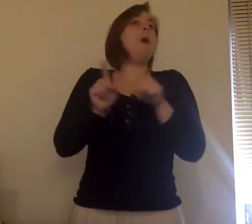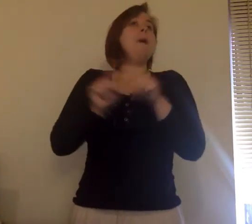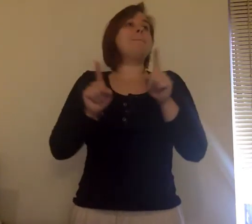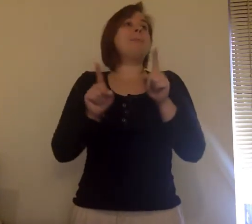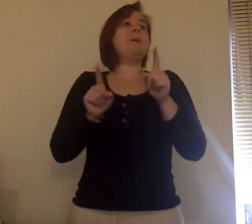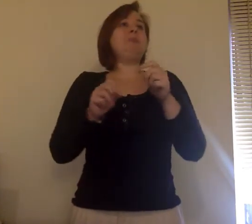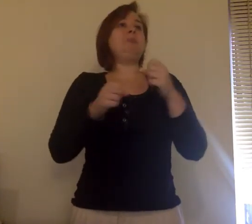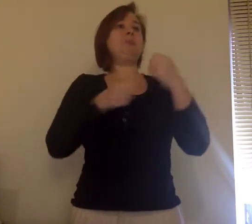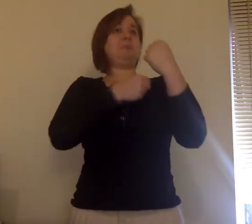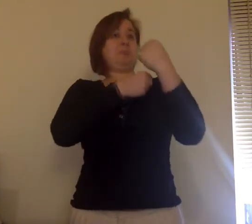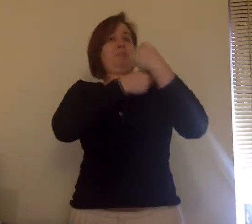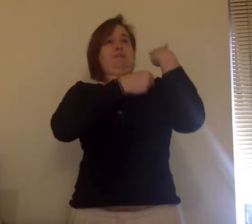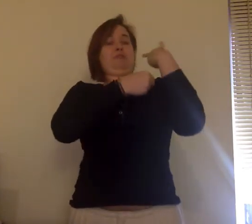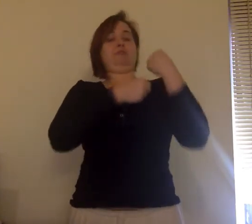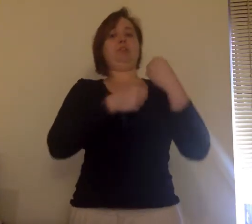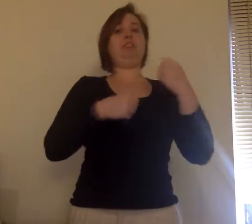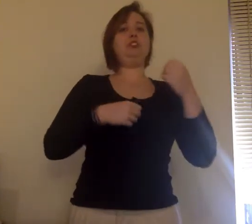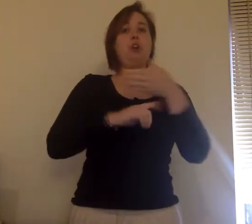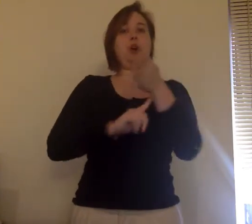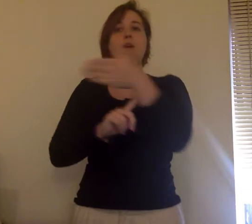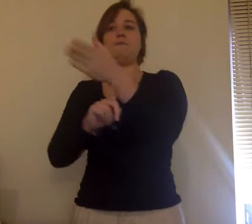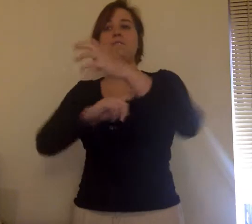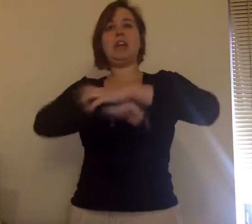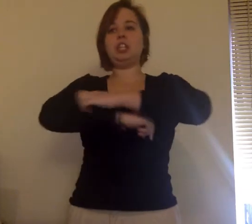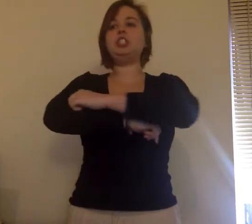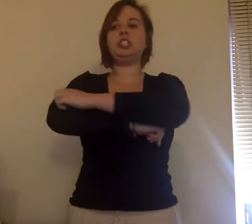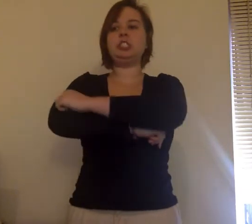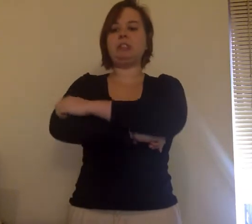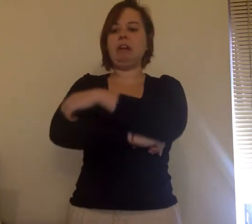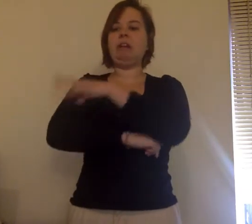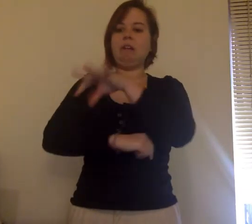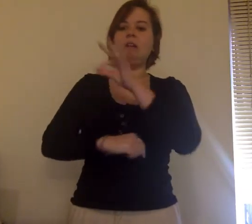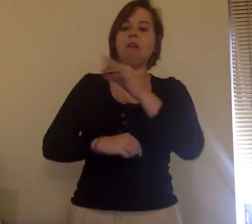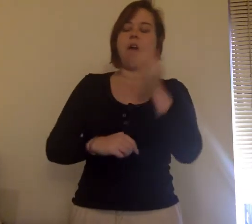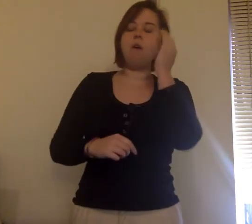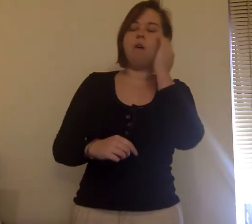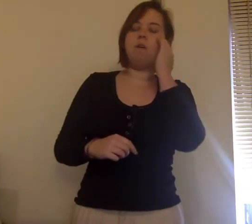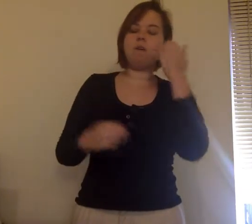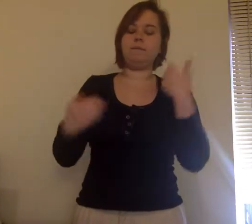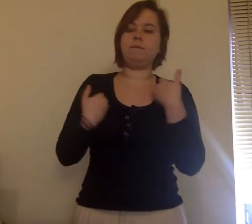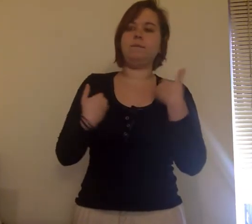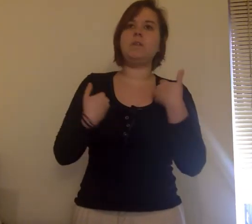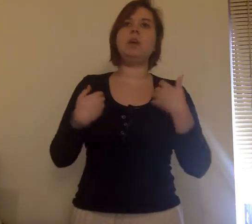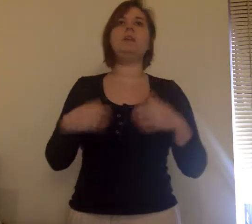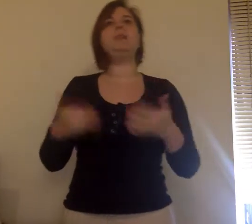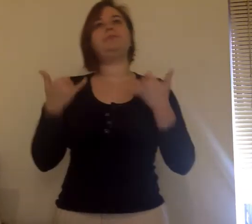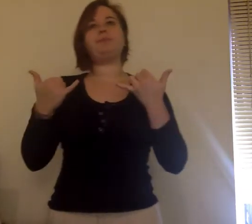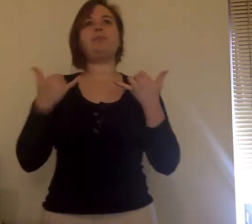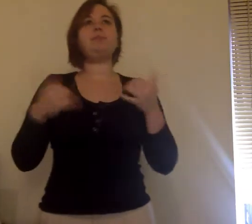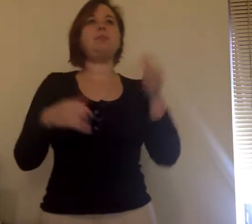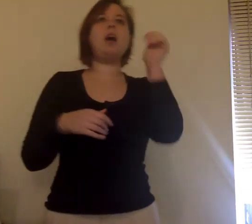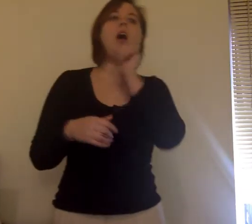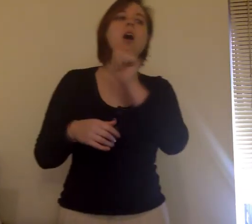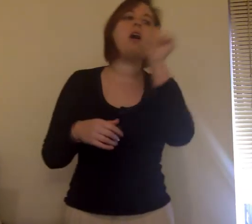And now we hear of animals and plants going extinct every day, vanishing forever. In